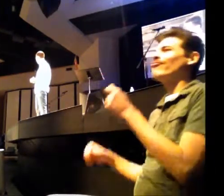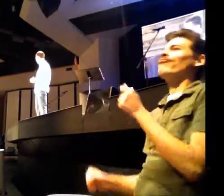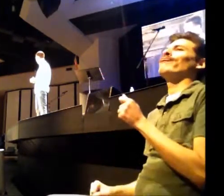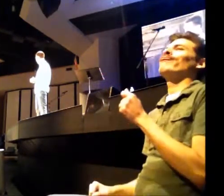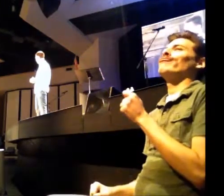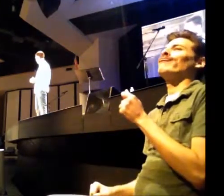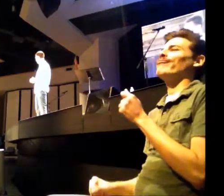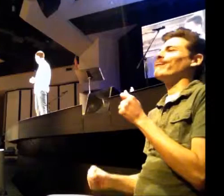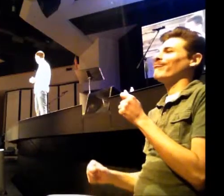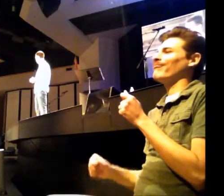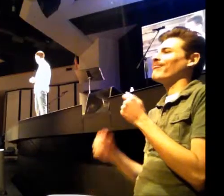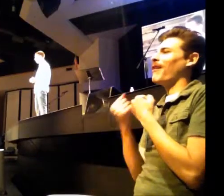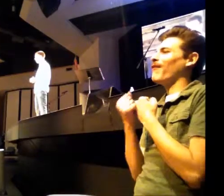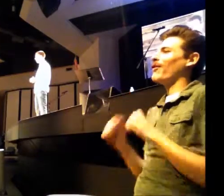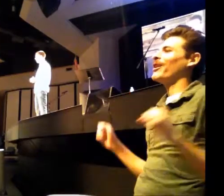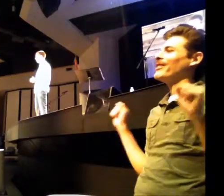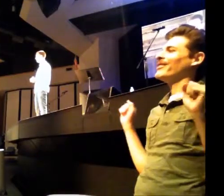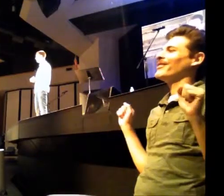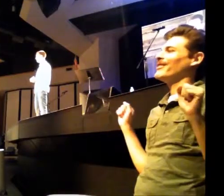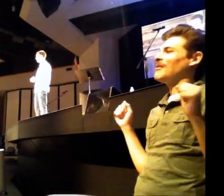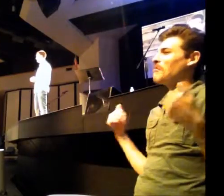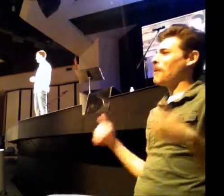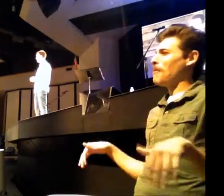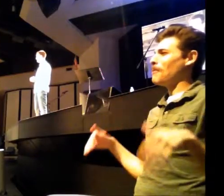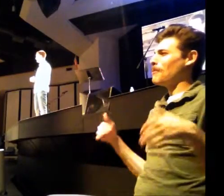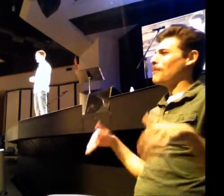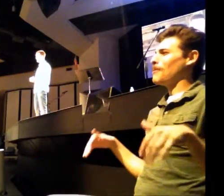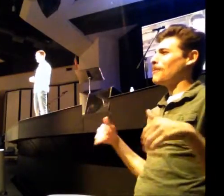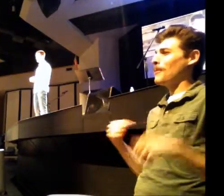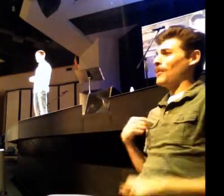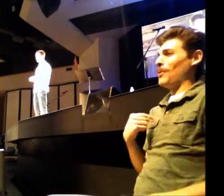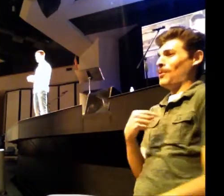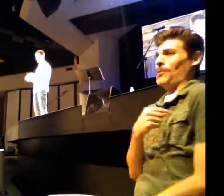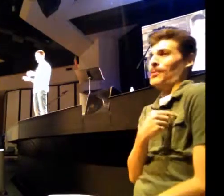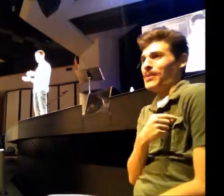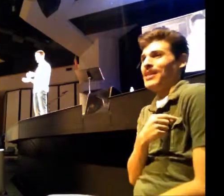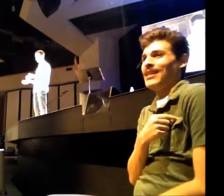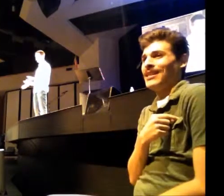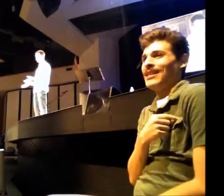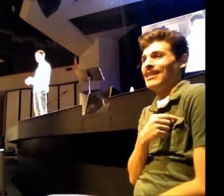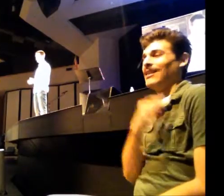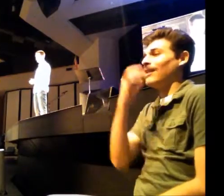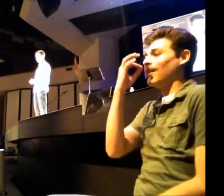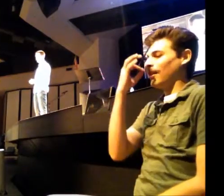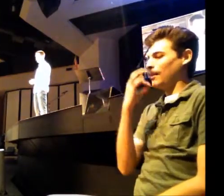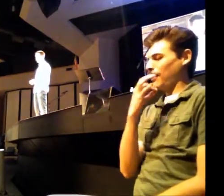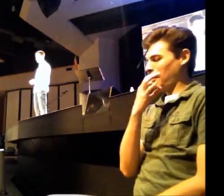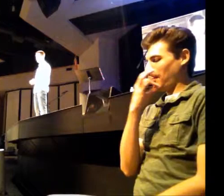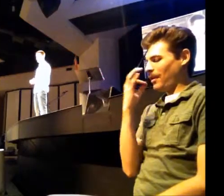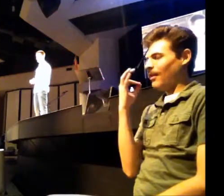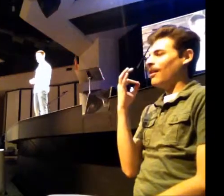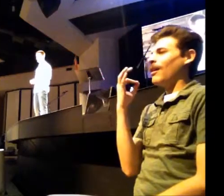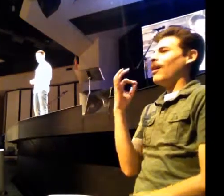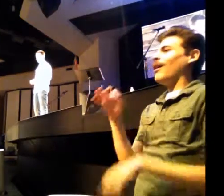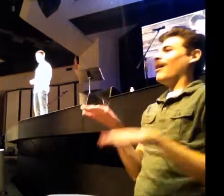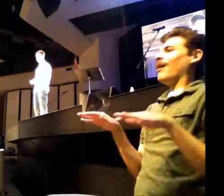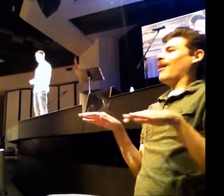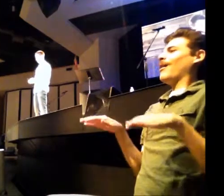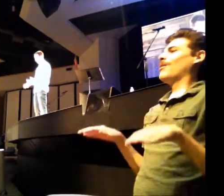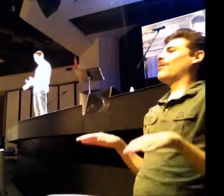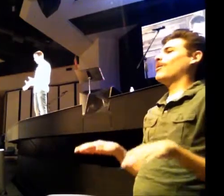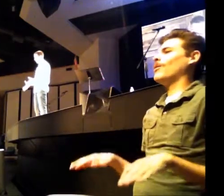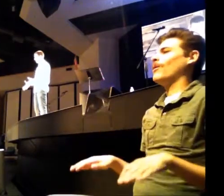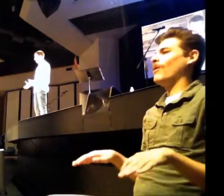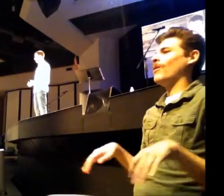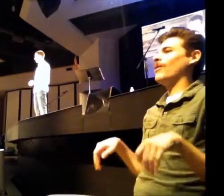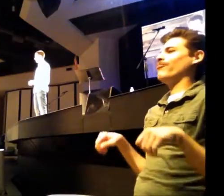It's what we should all feel and declare and experience when we take communion together. We participate in